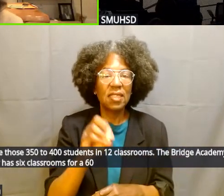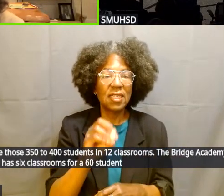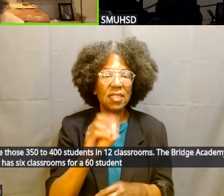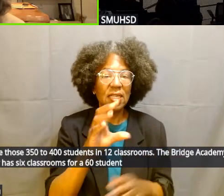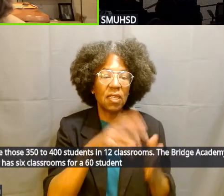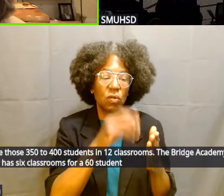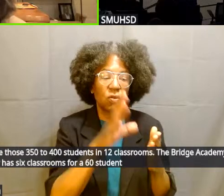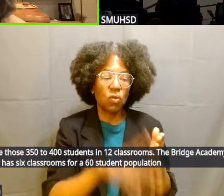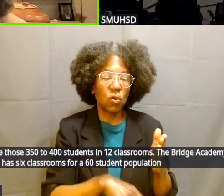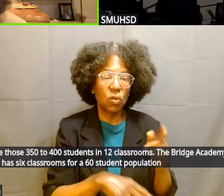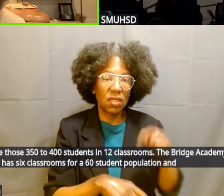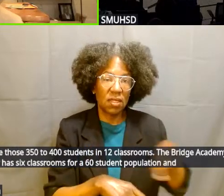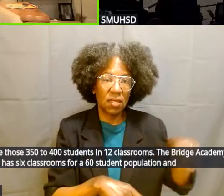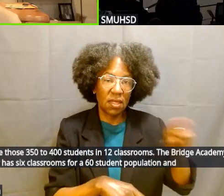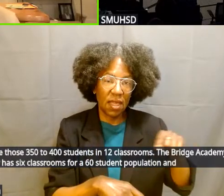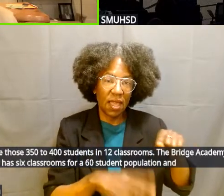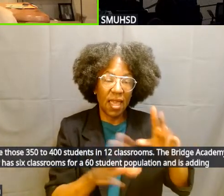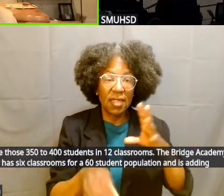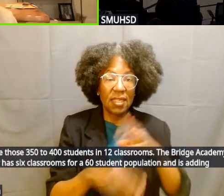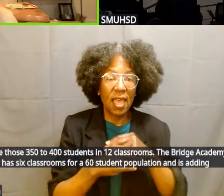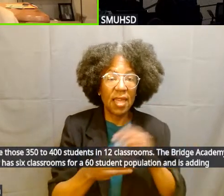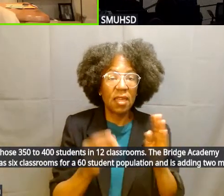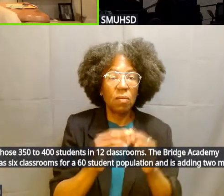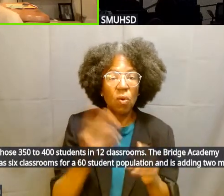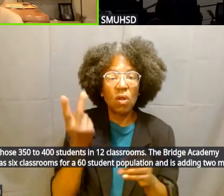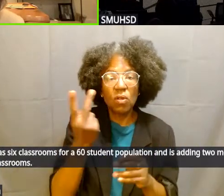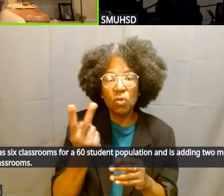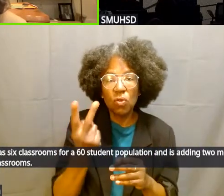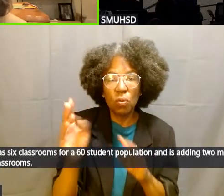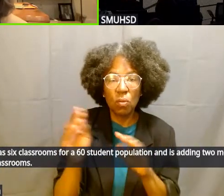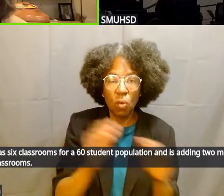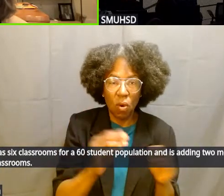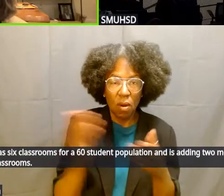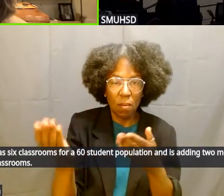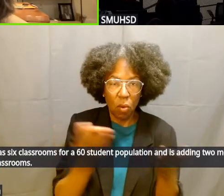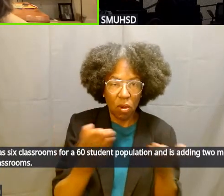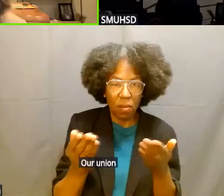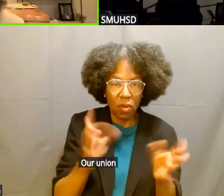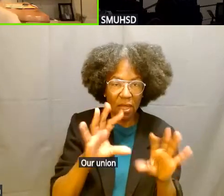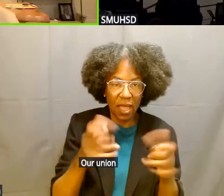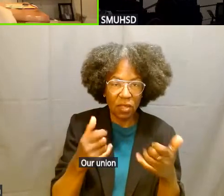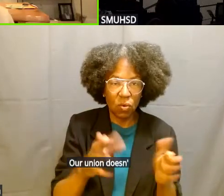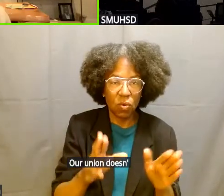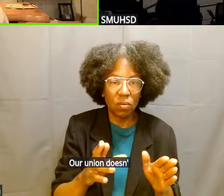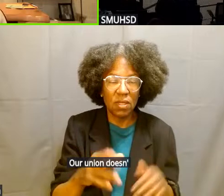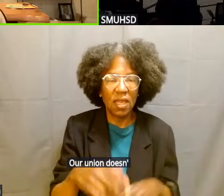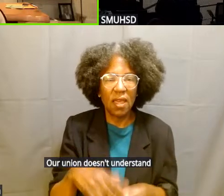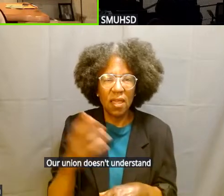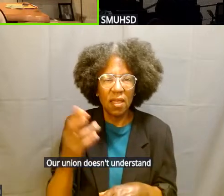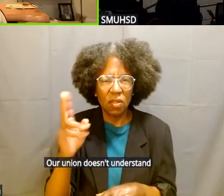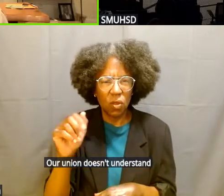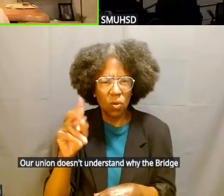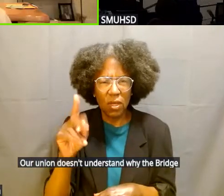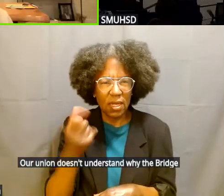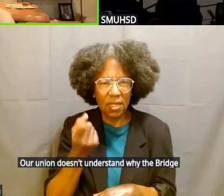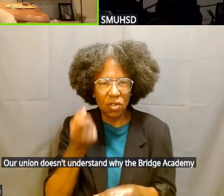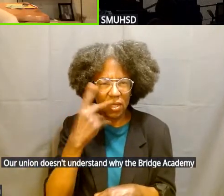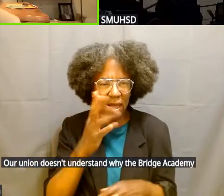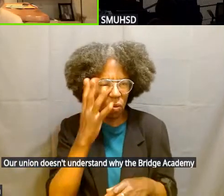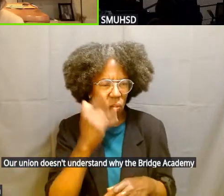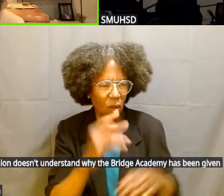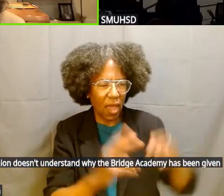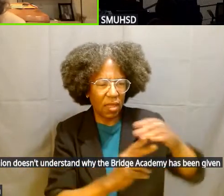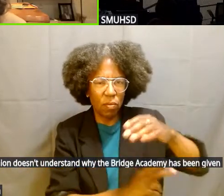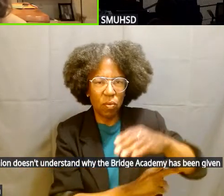population and is adding 2 more portable classrooms. Our union doesn't understand why the Bridge Academy has been given